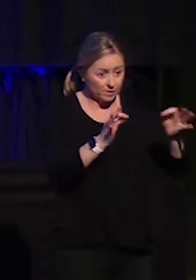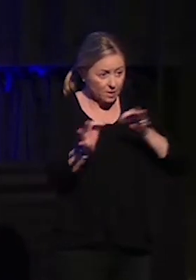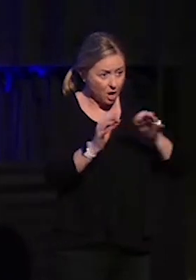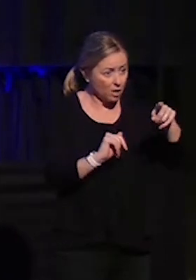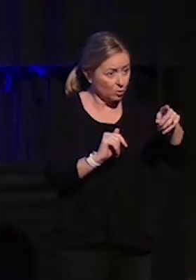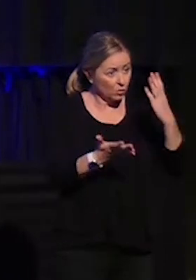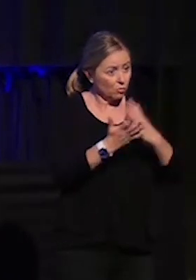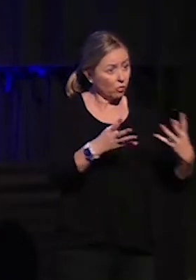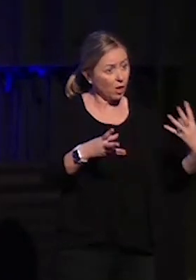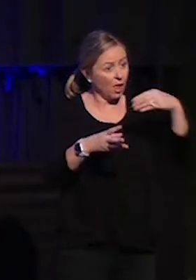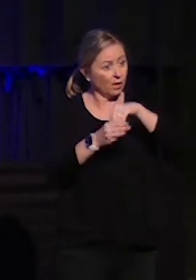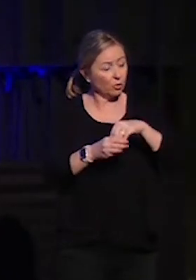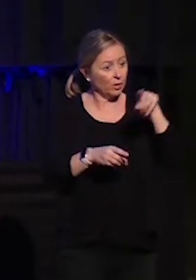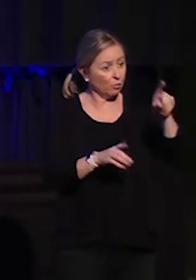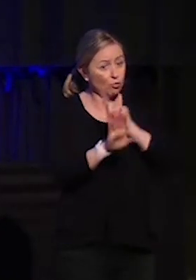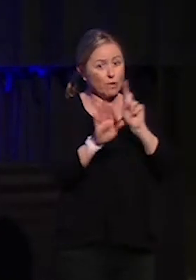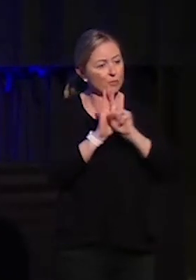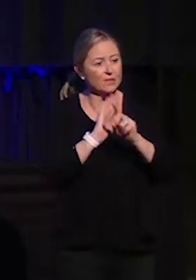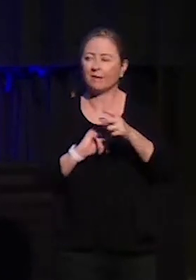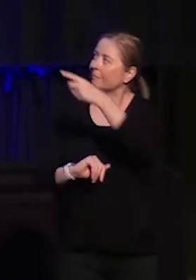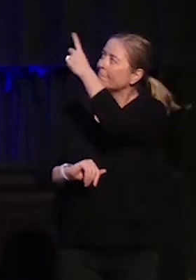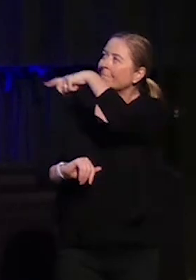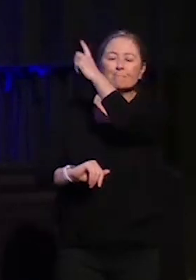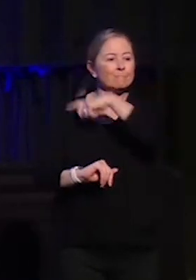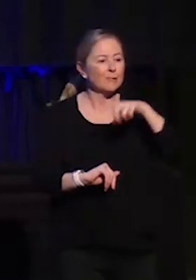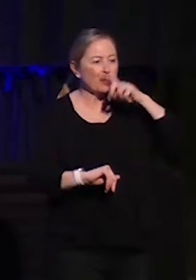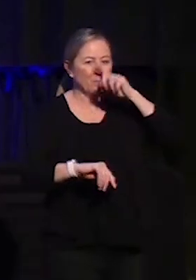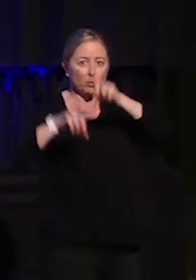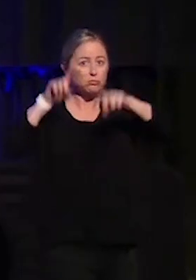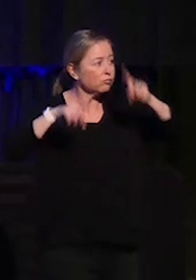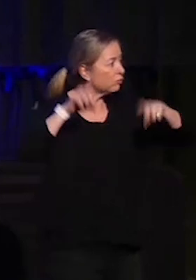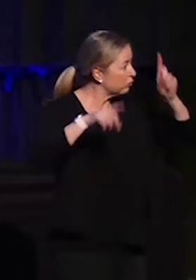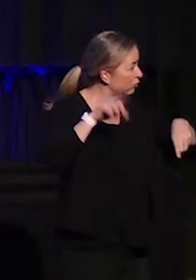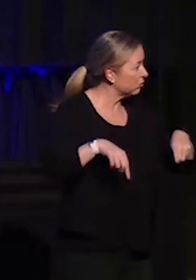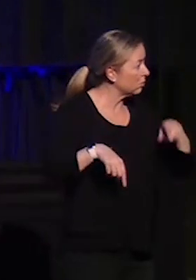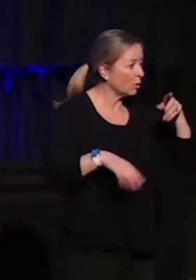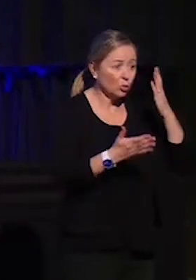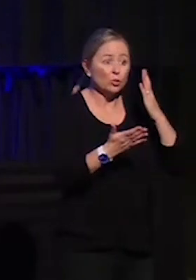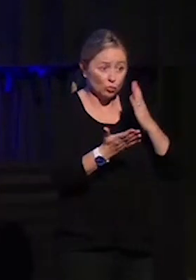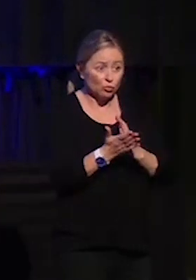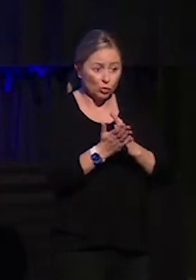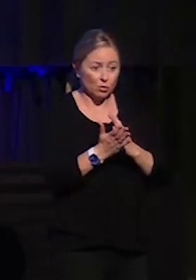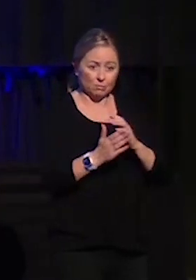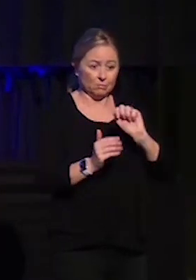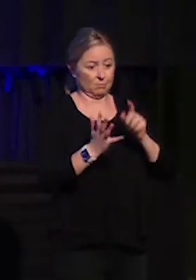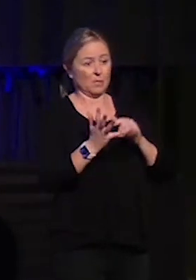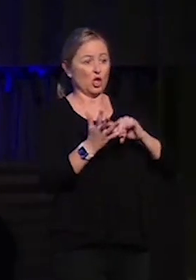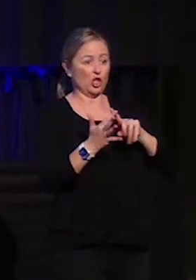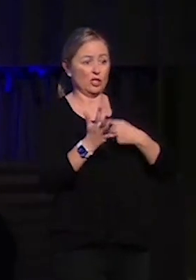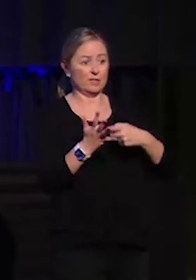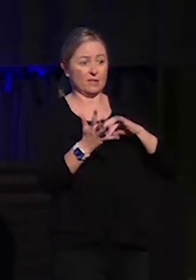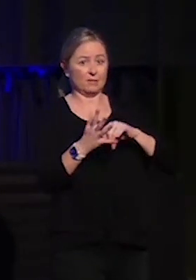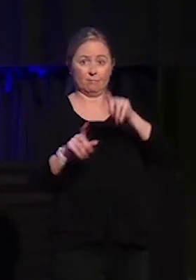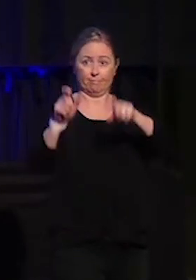you including and representing all the voices from all the diversity of the people that use your products? Video games are doing it now. I'm